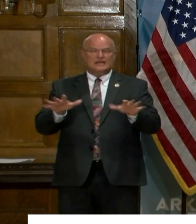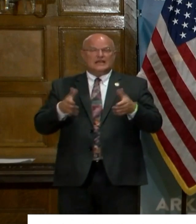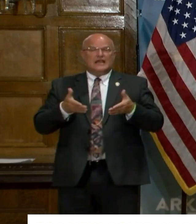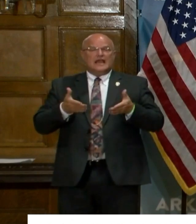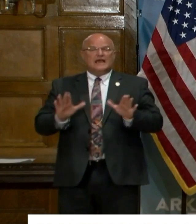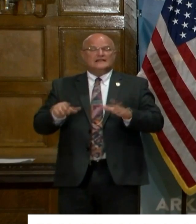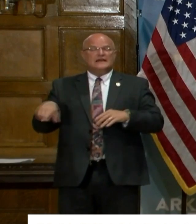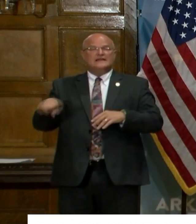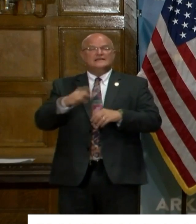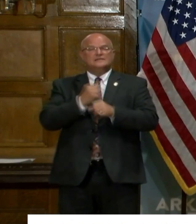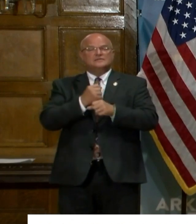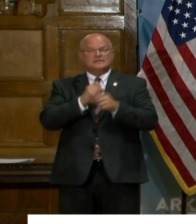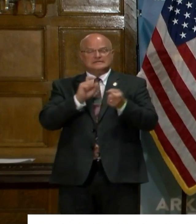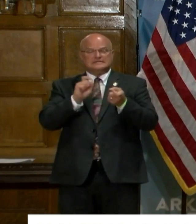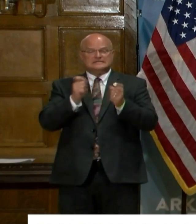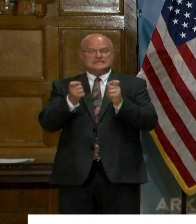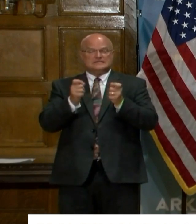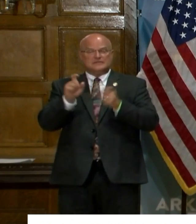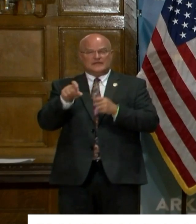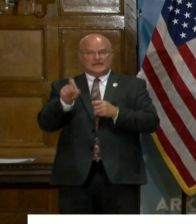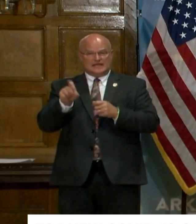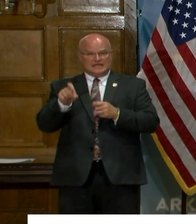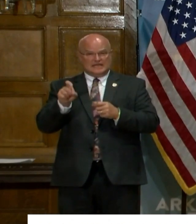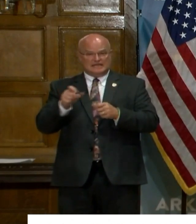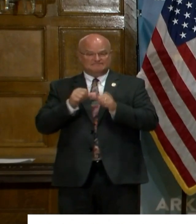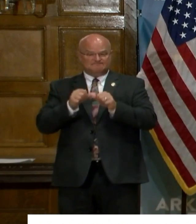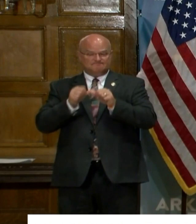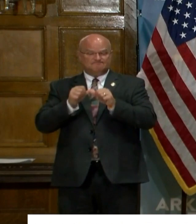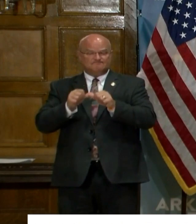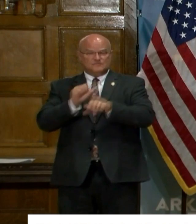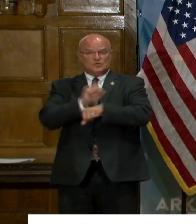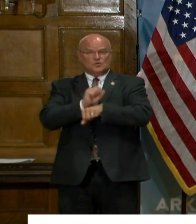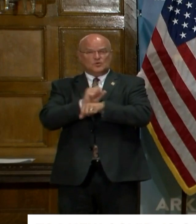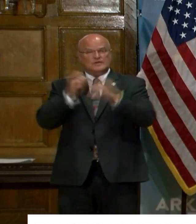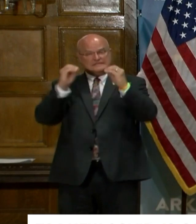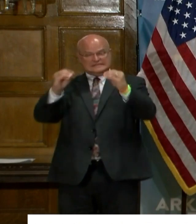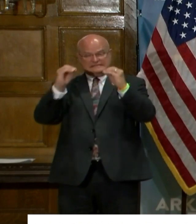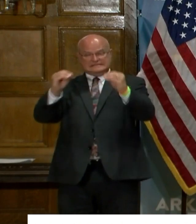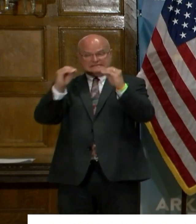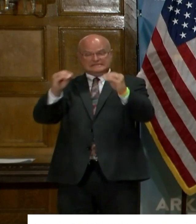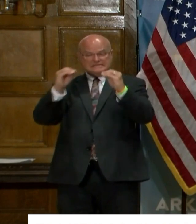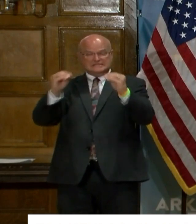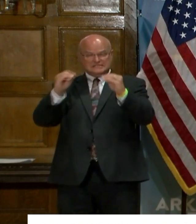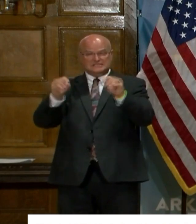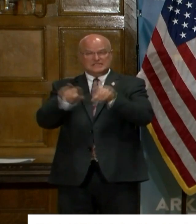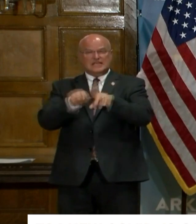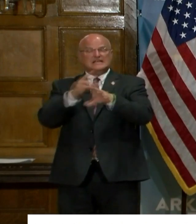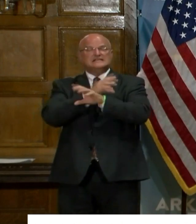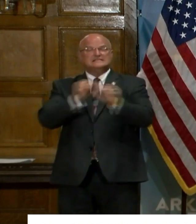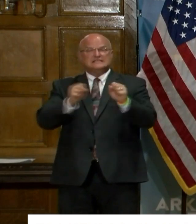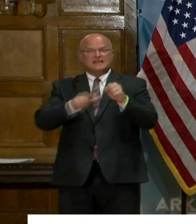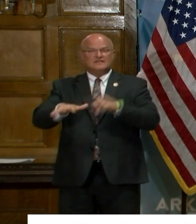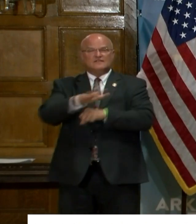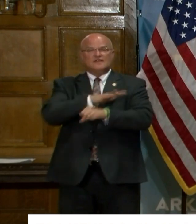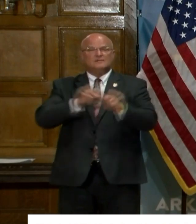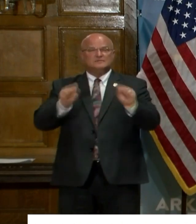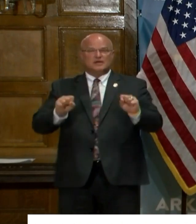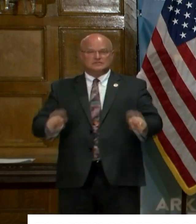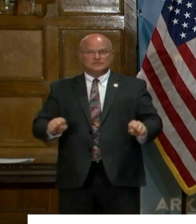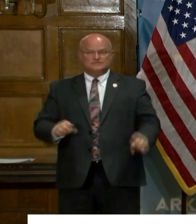allow them to make any adjustments that they may need to continue on with education in as safe an environment as